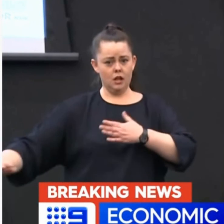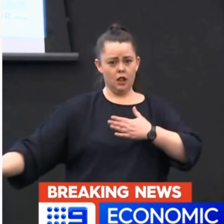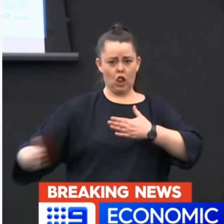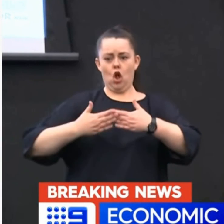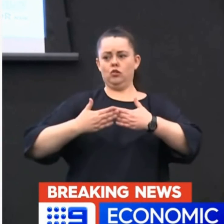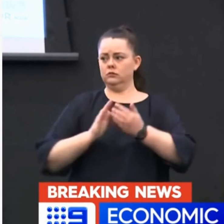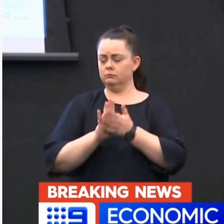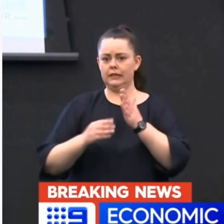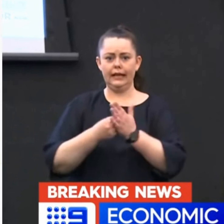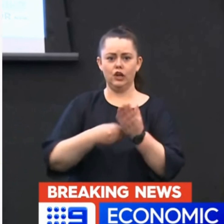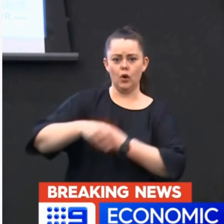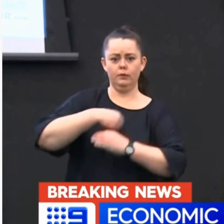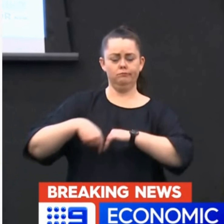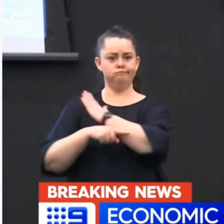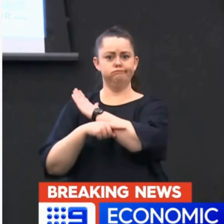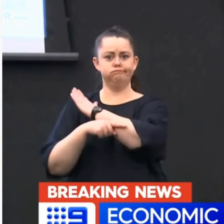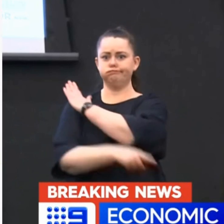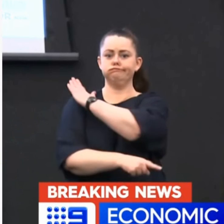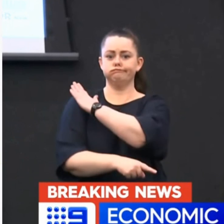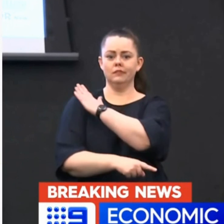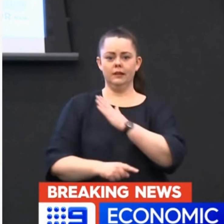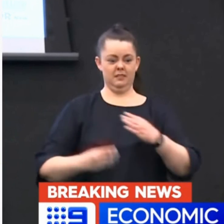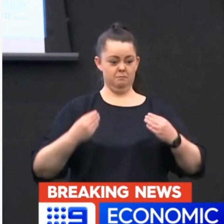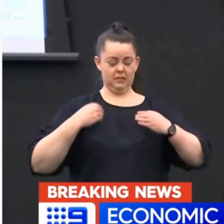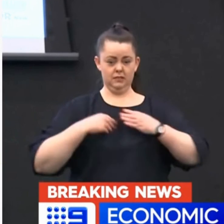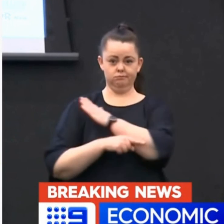economic recovery strategy, I'm confident that we'll be able to bounce